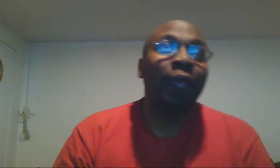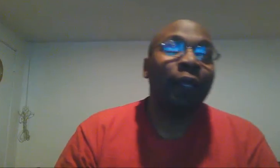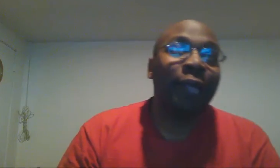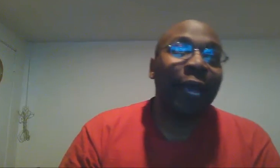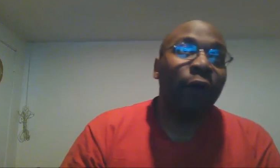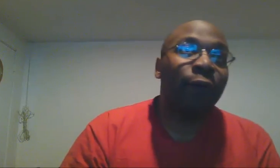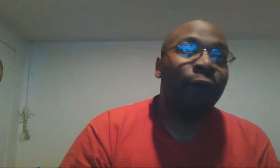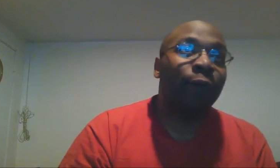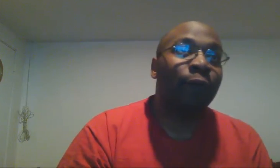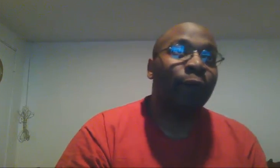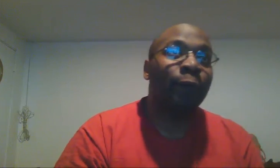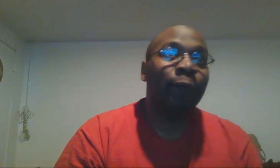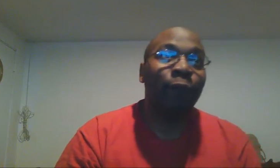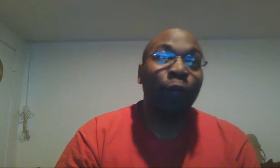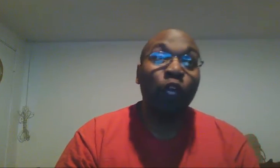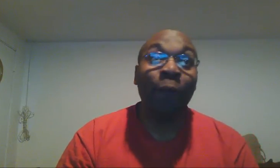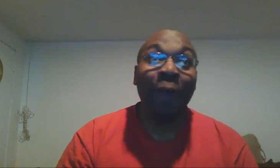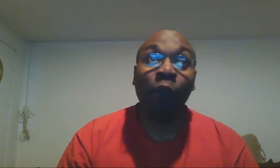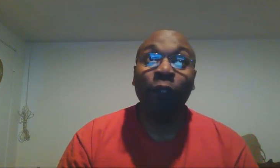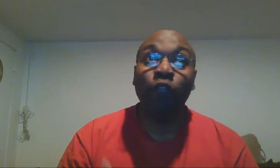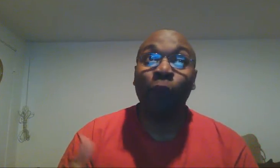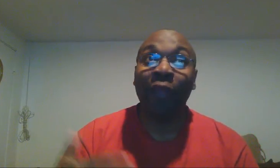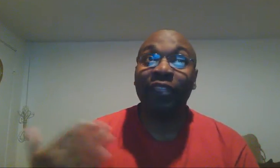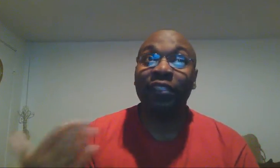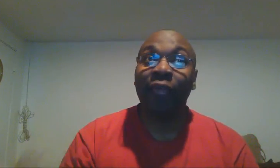Now, you may want to write this down.